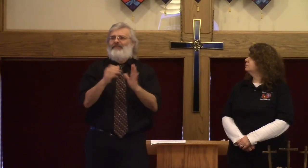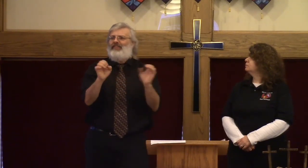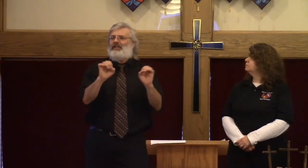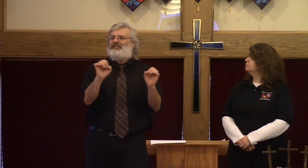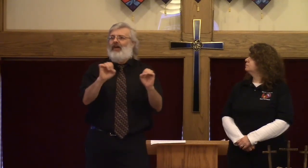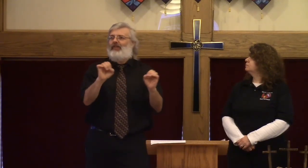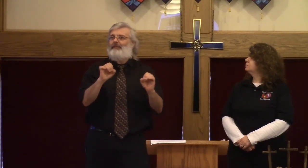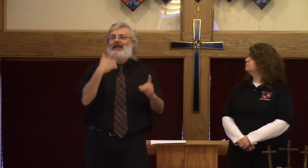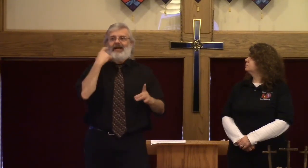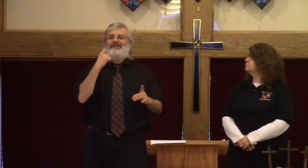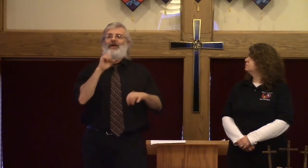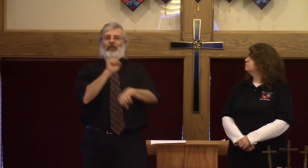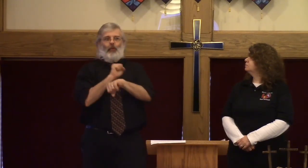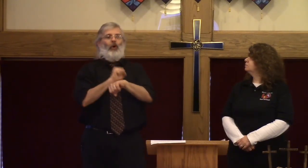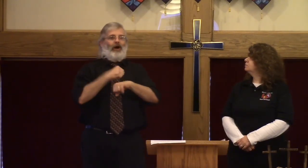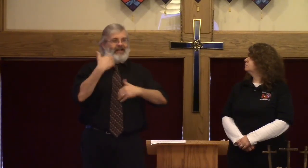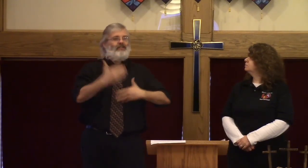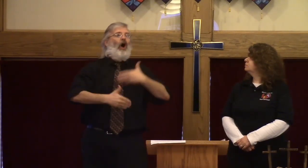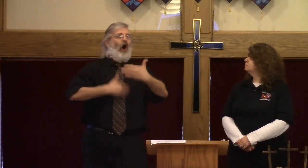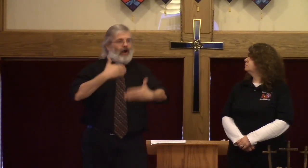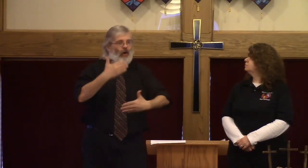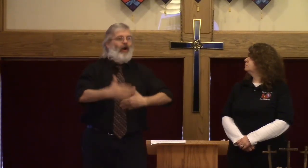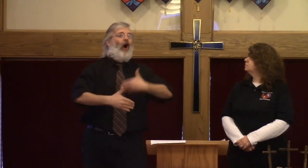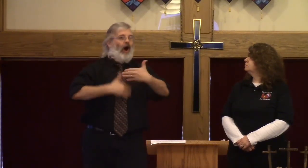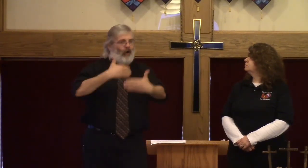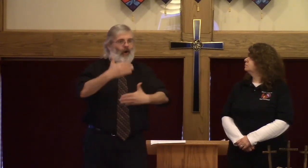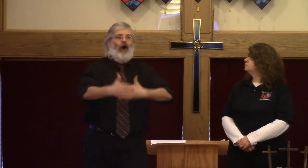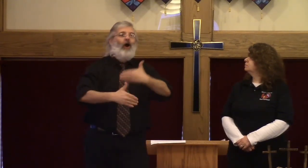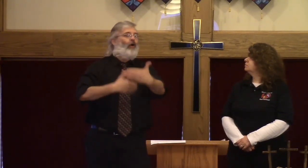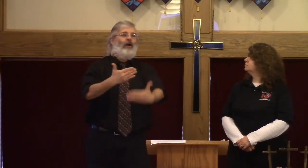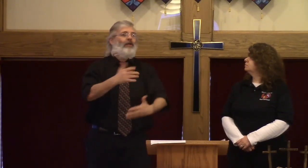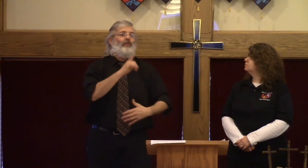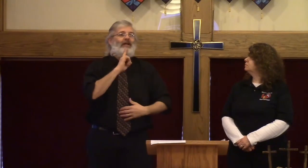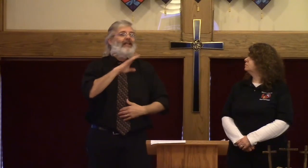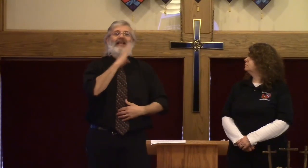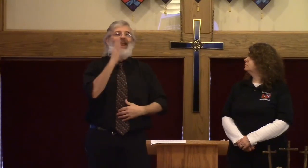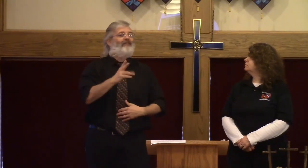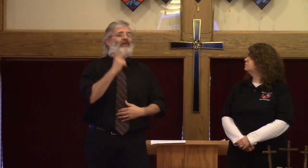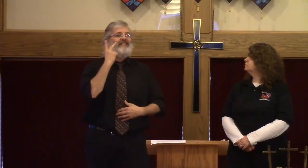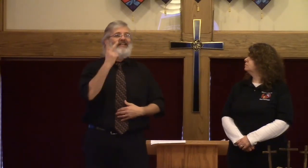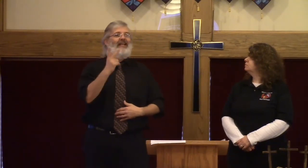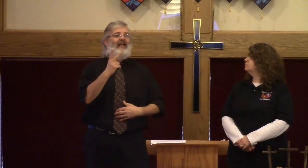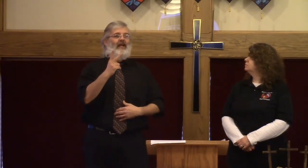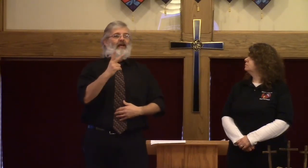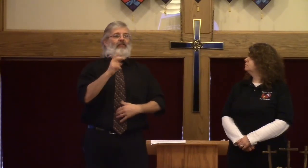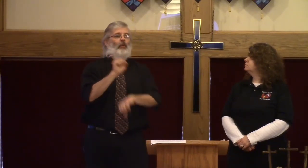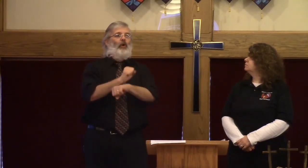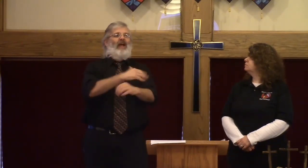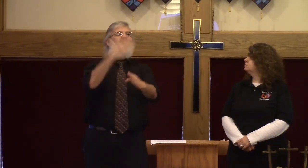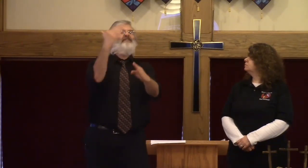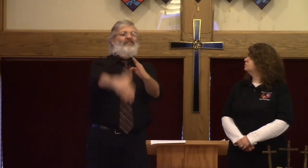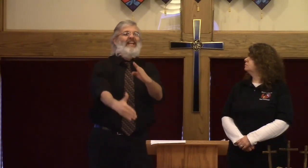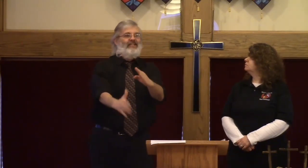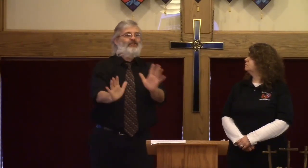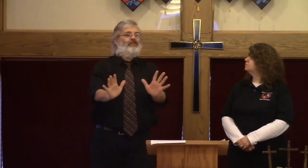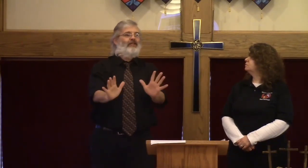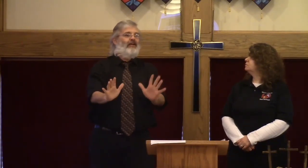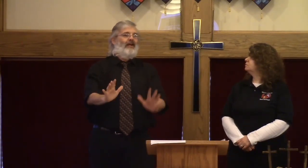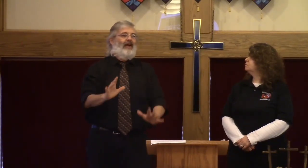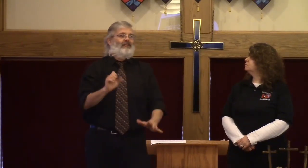there's nothing because the work is ongoing. You really never see the work finished, and